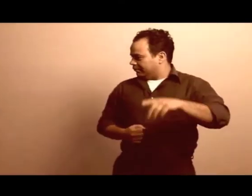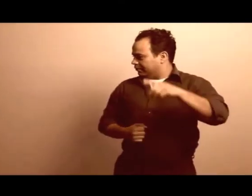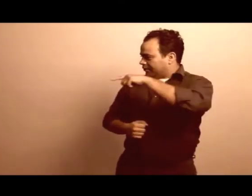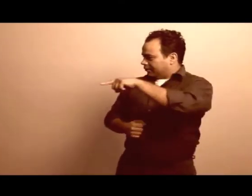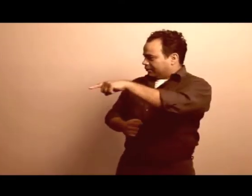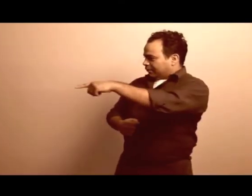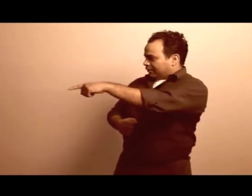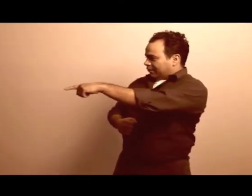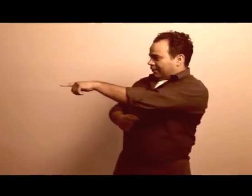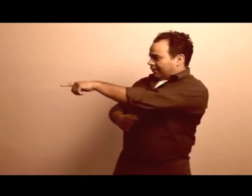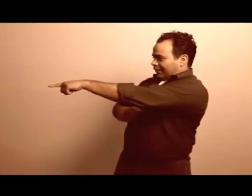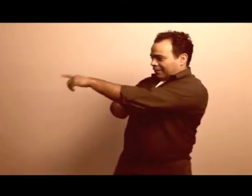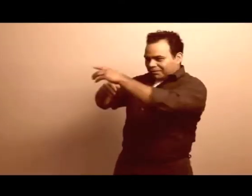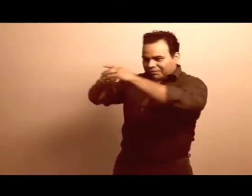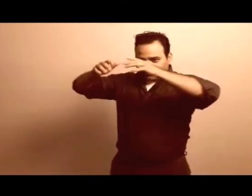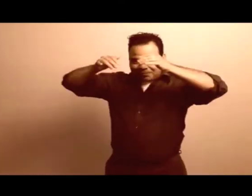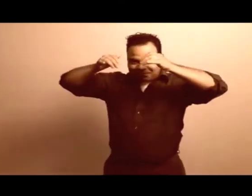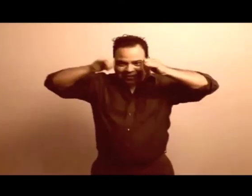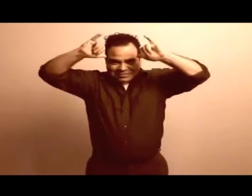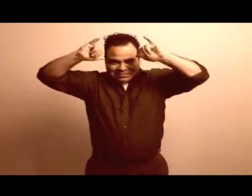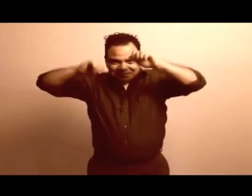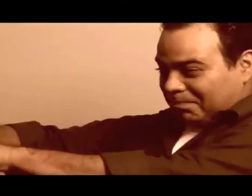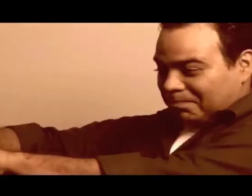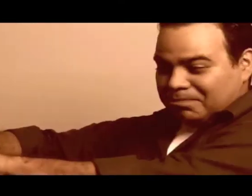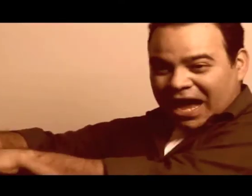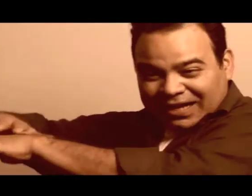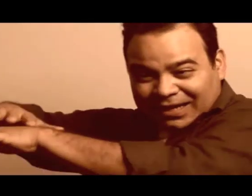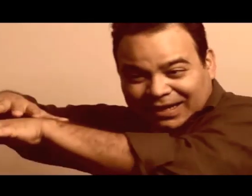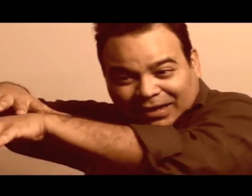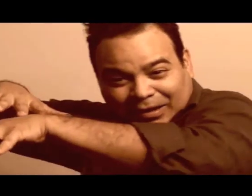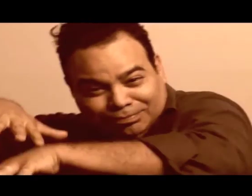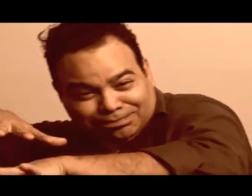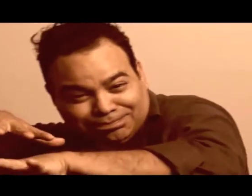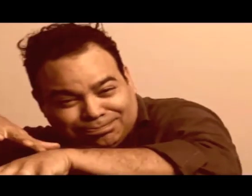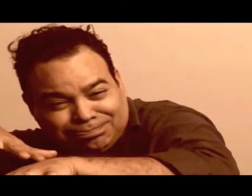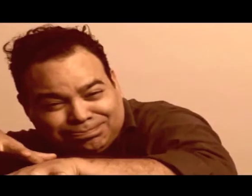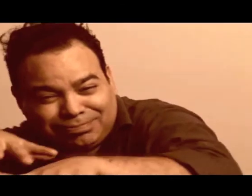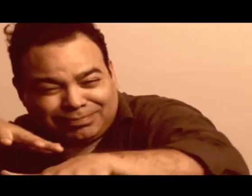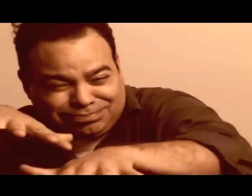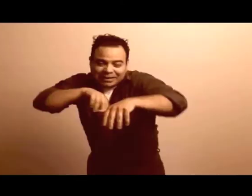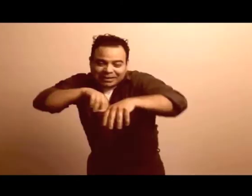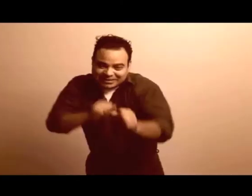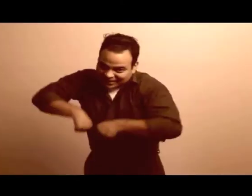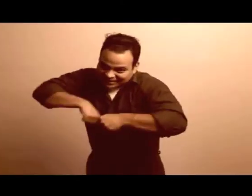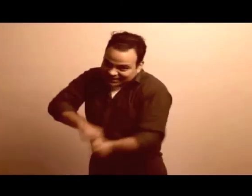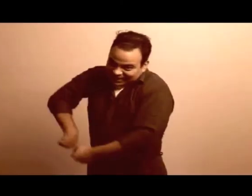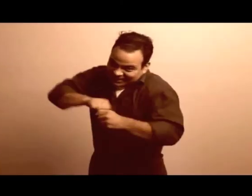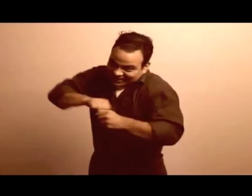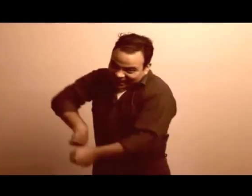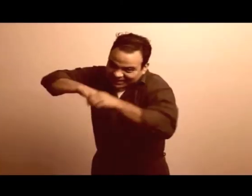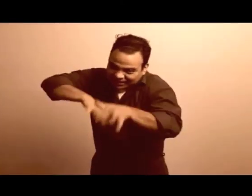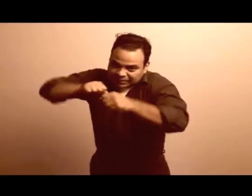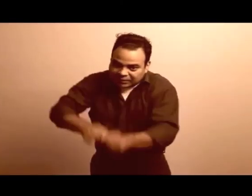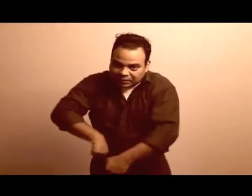plain and spotted the stampede. Stomping the earth, the bison ran, snorting